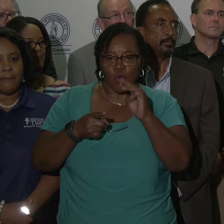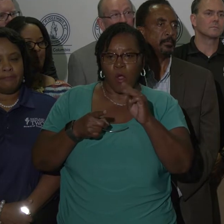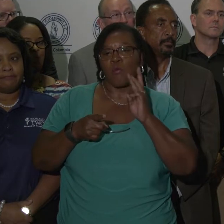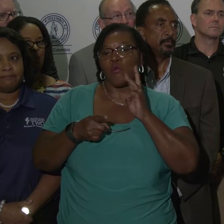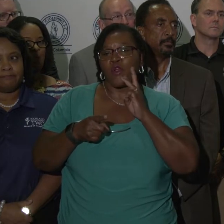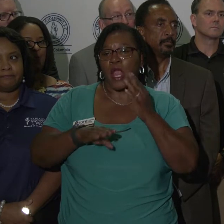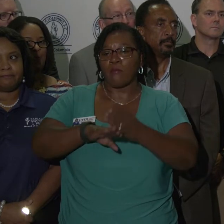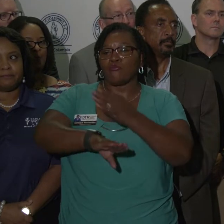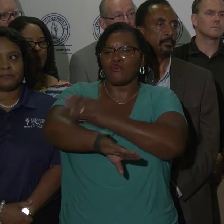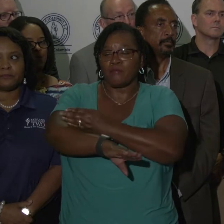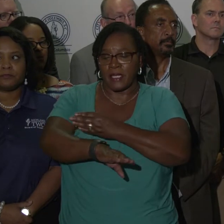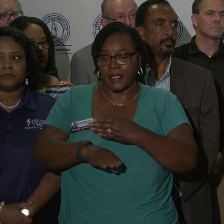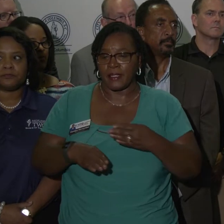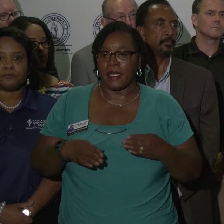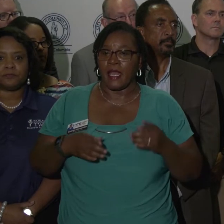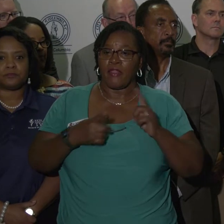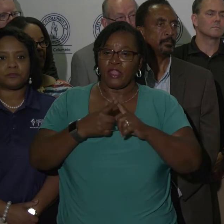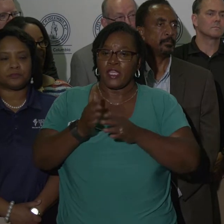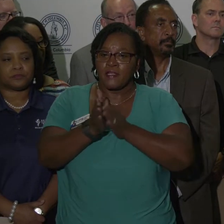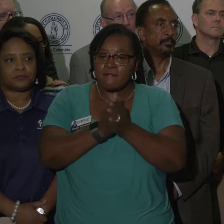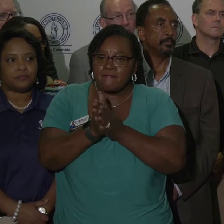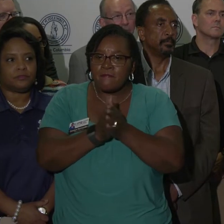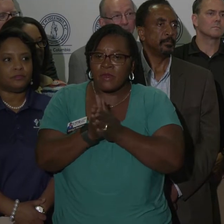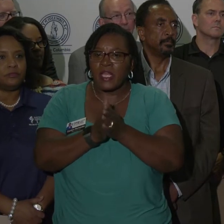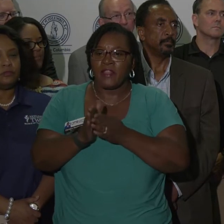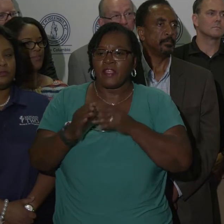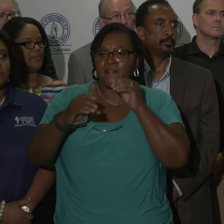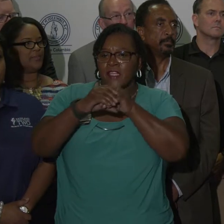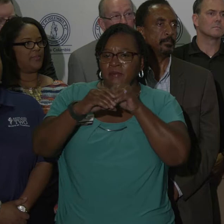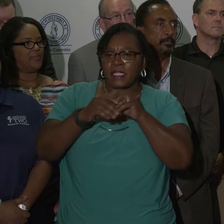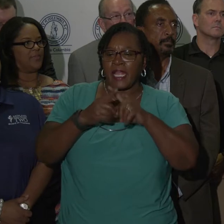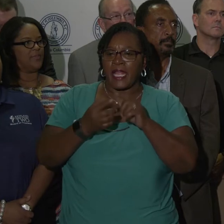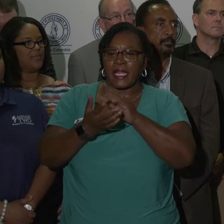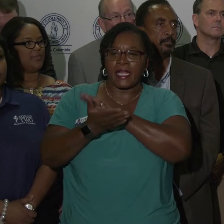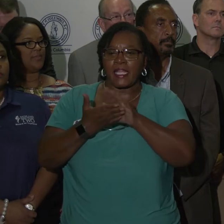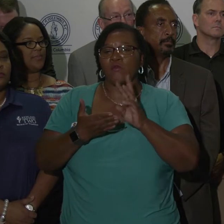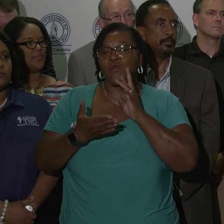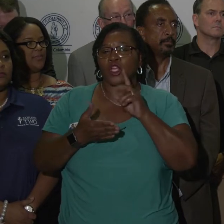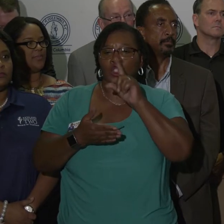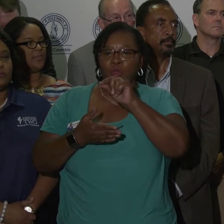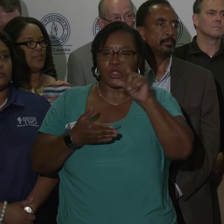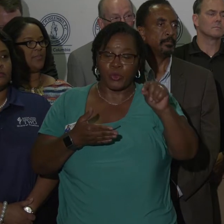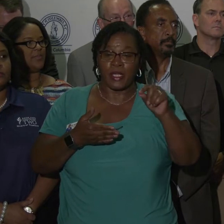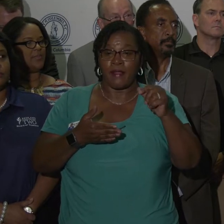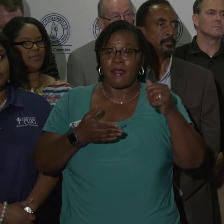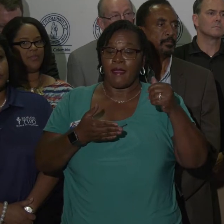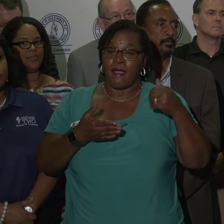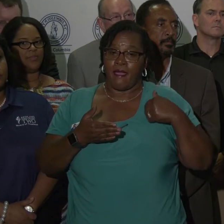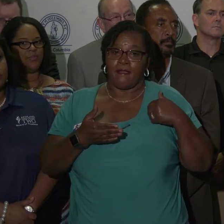improvements. The aggressive investments in Clean Water 2020